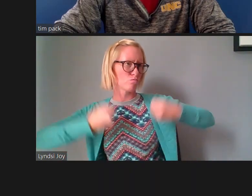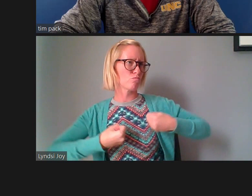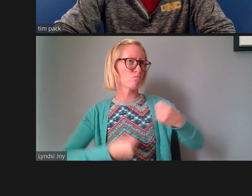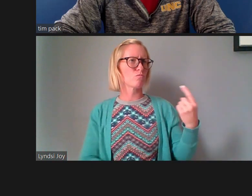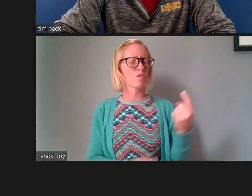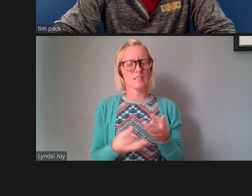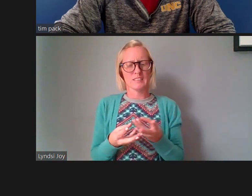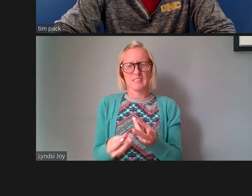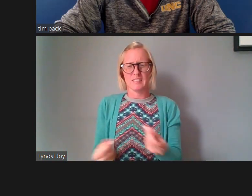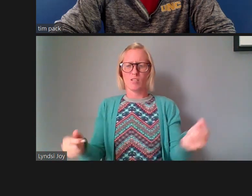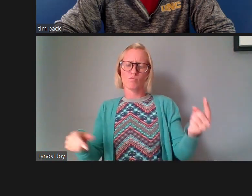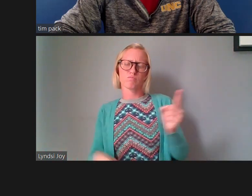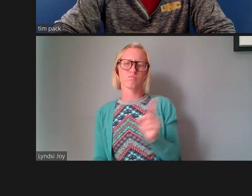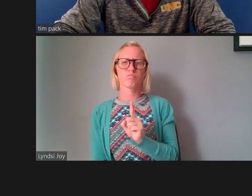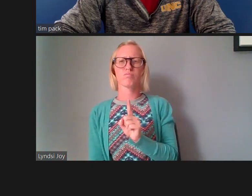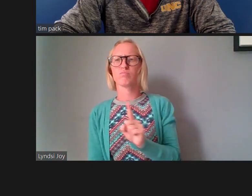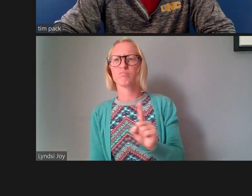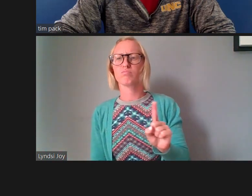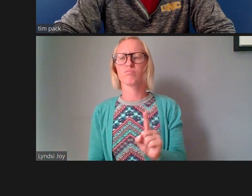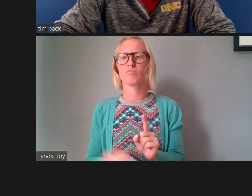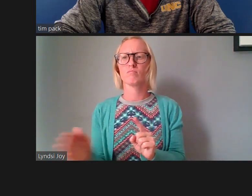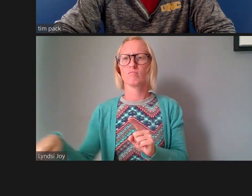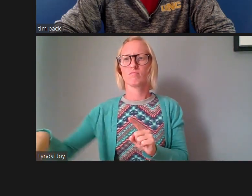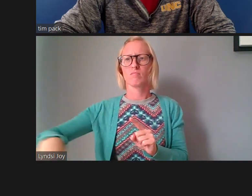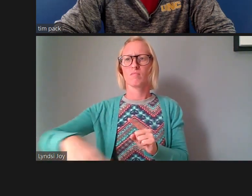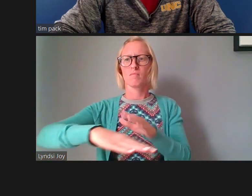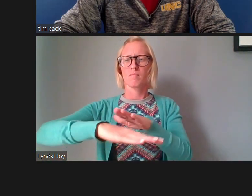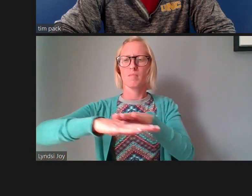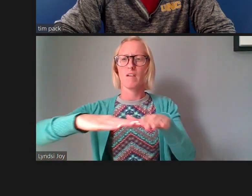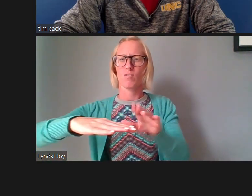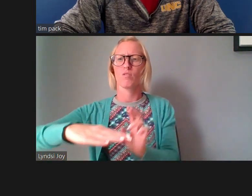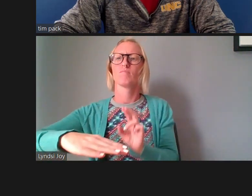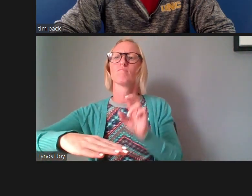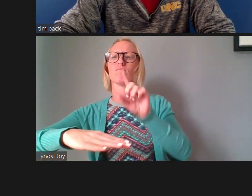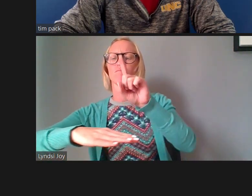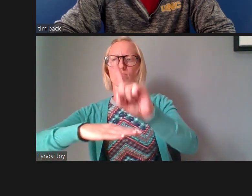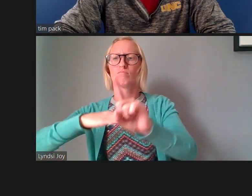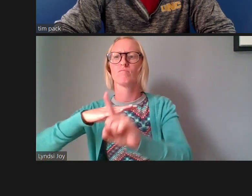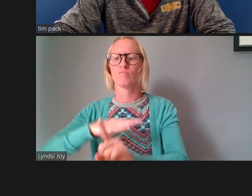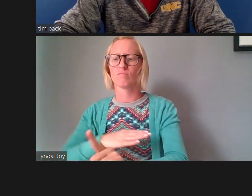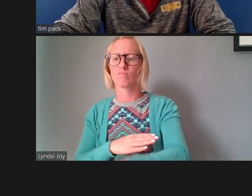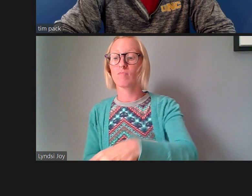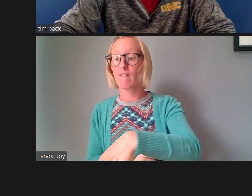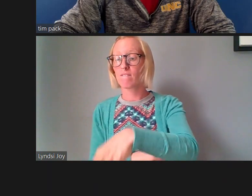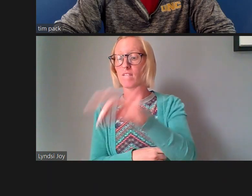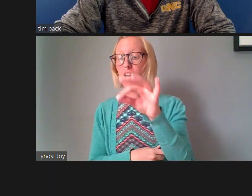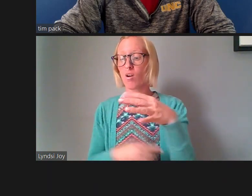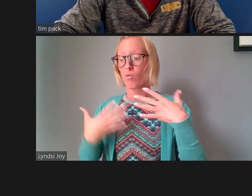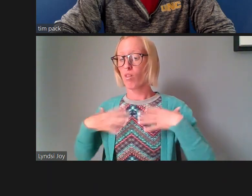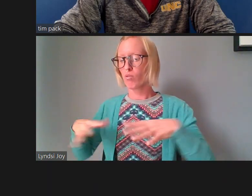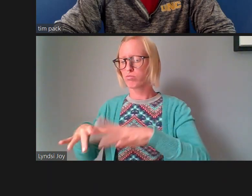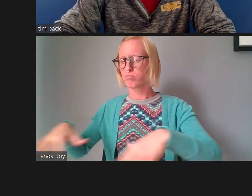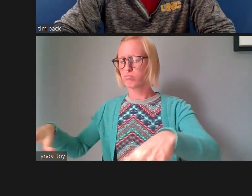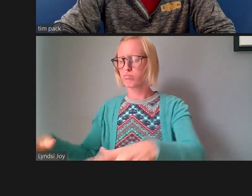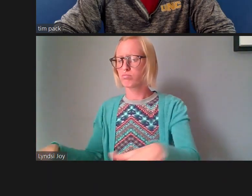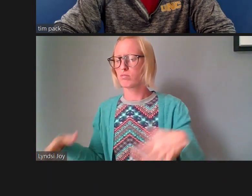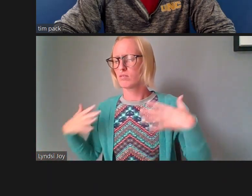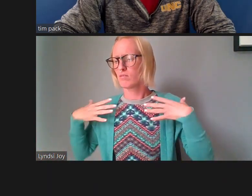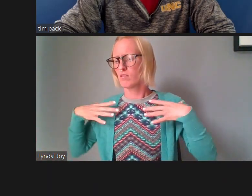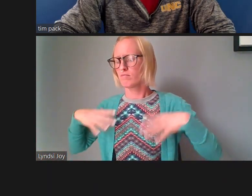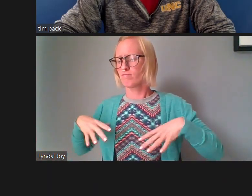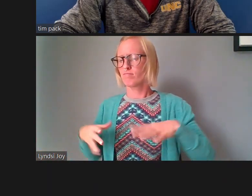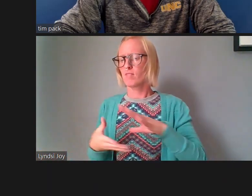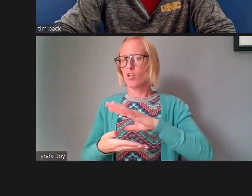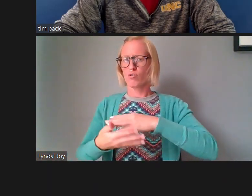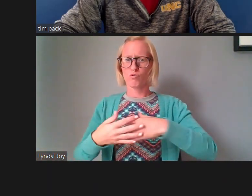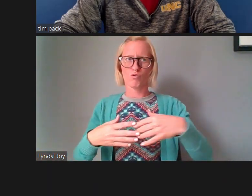the sun's enmity, crossed the platform, and found his scattered clothes. To put on a gray shirt once more was strangely